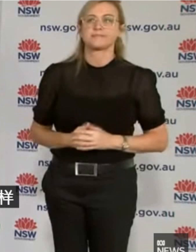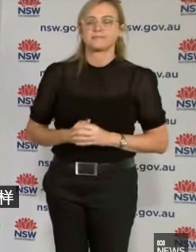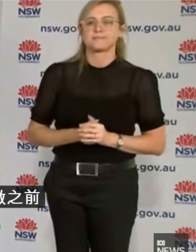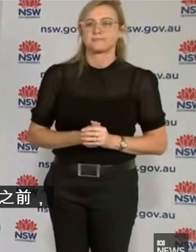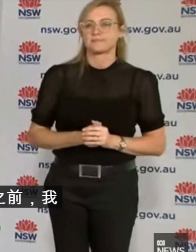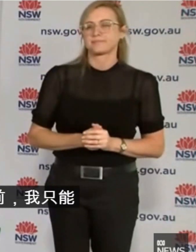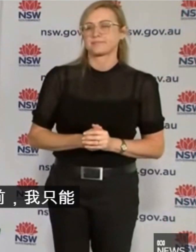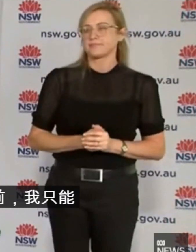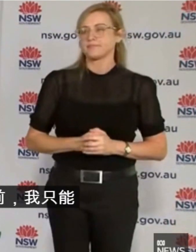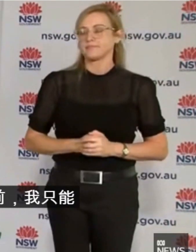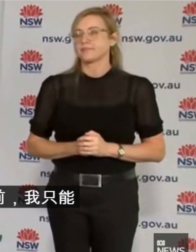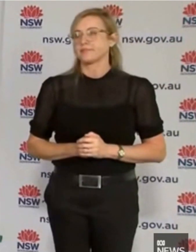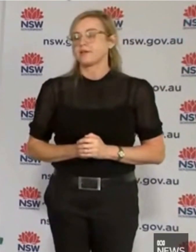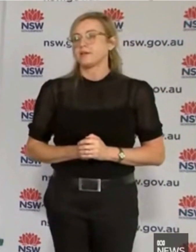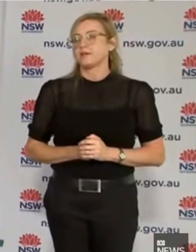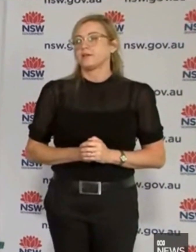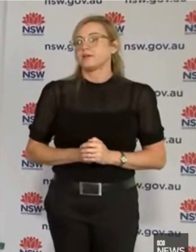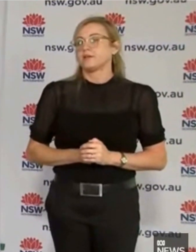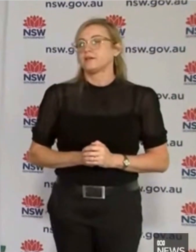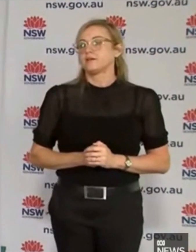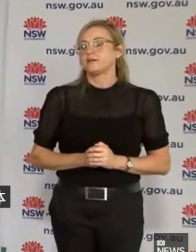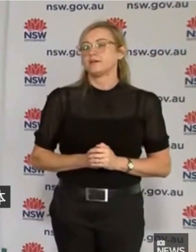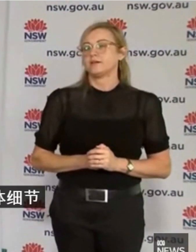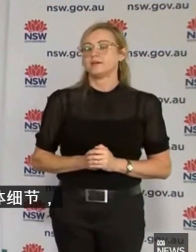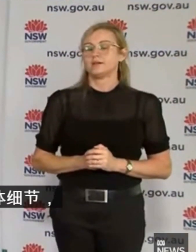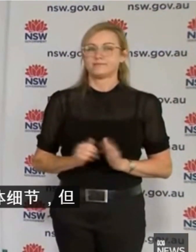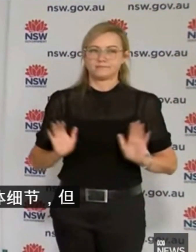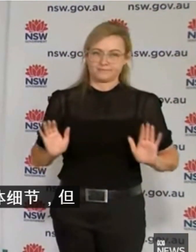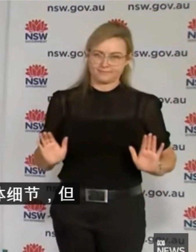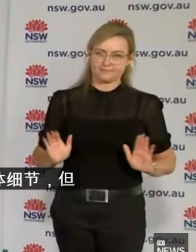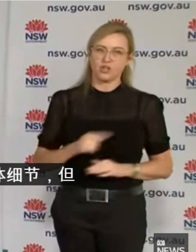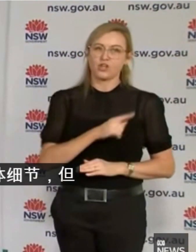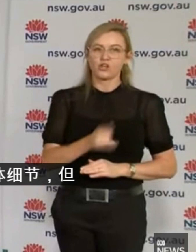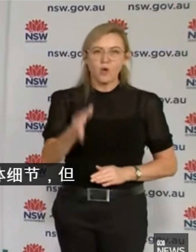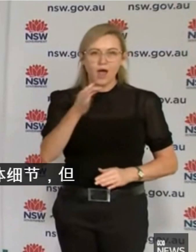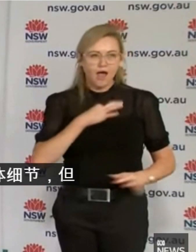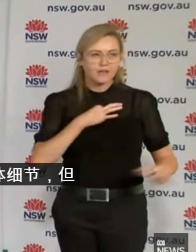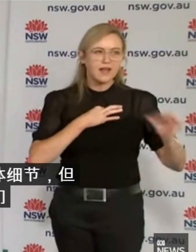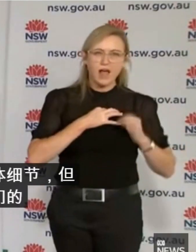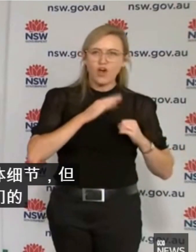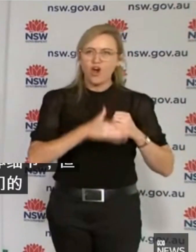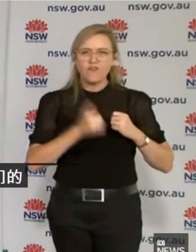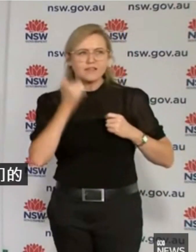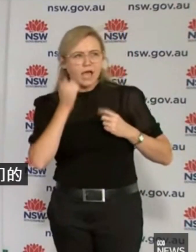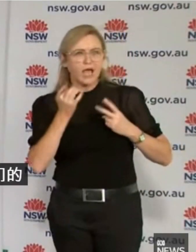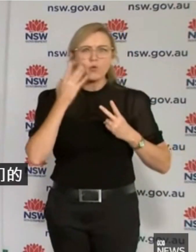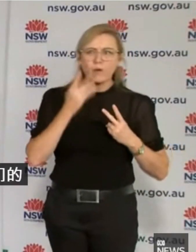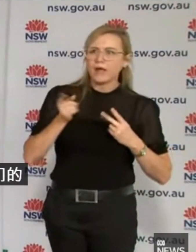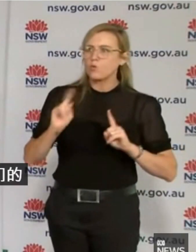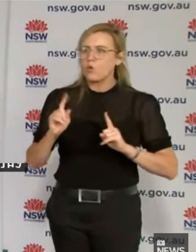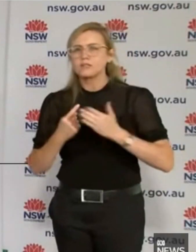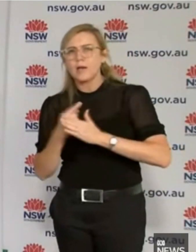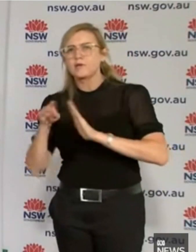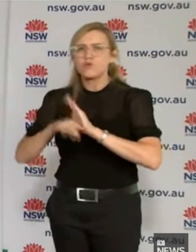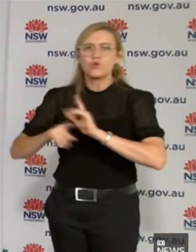Sorry, just before you do that, can I just say, I know you all want specifics, but you've been told now, and we've been told by our public health team many,